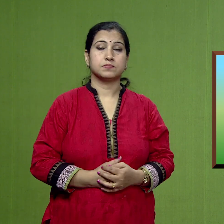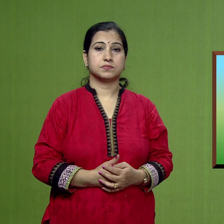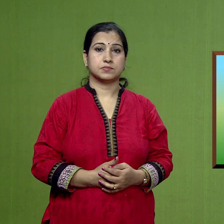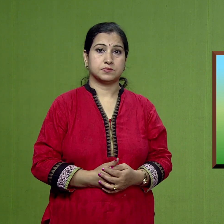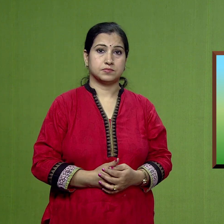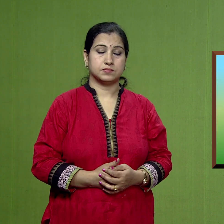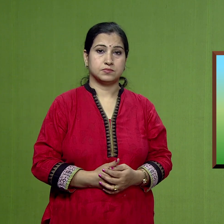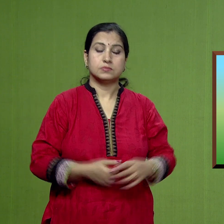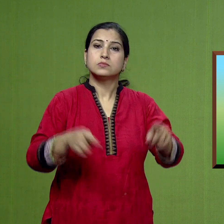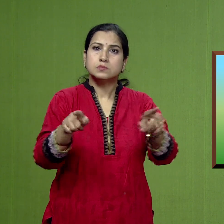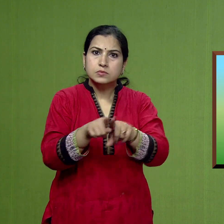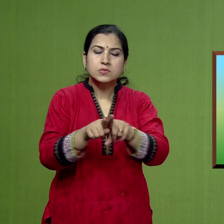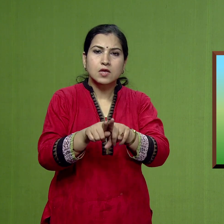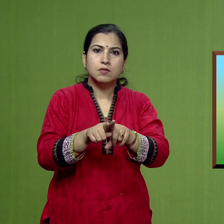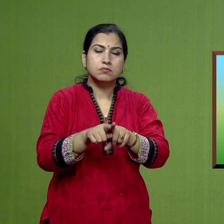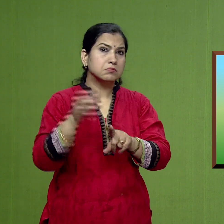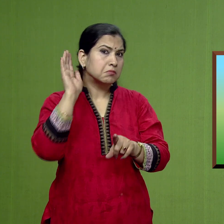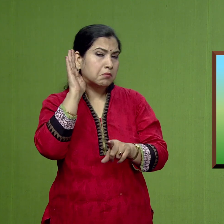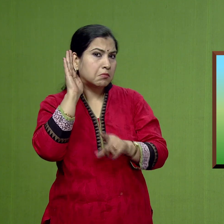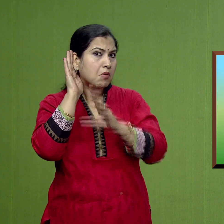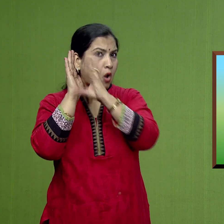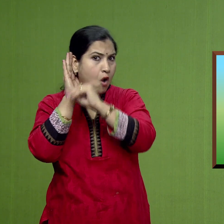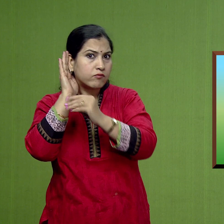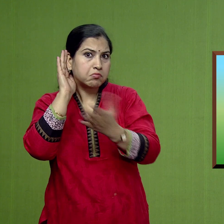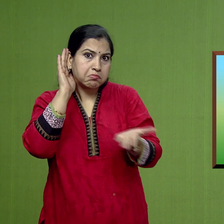They can also affect the hearing ability of an individual.